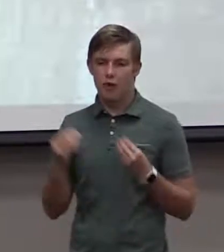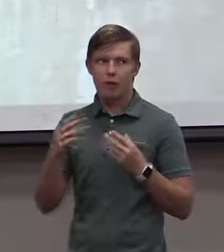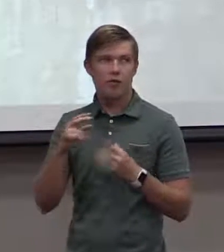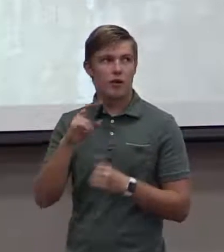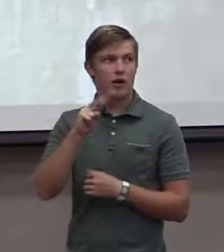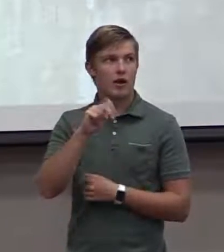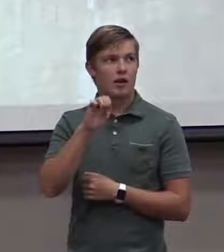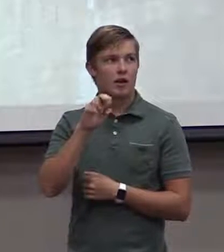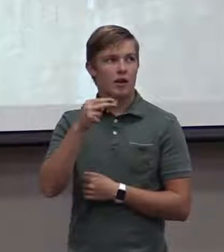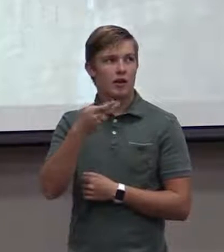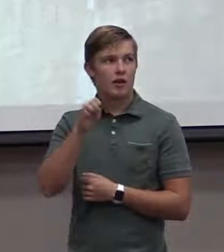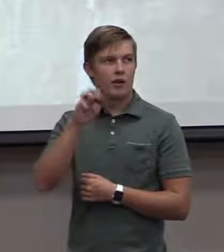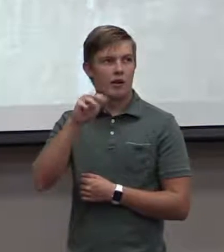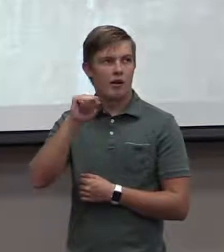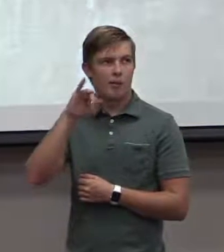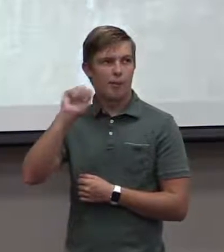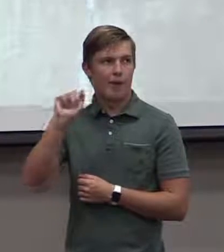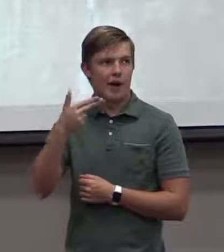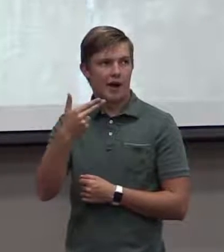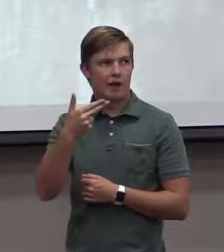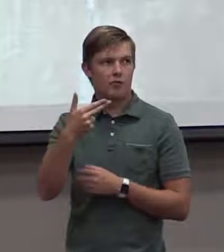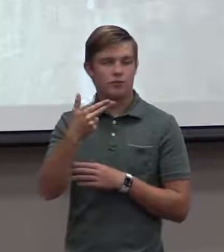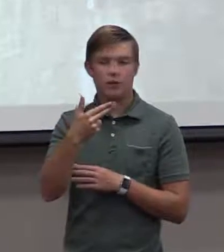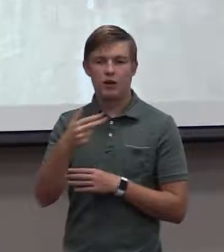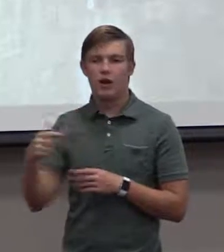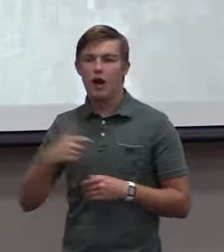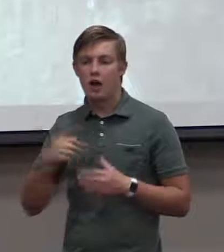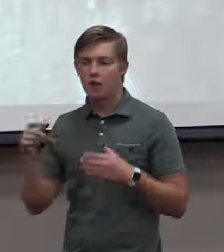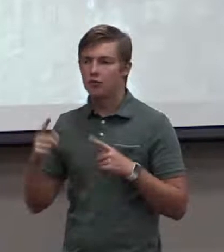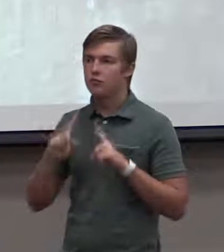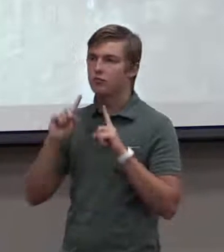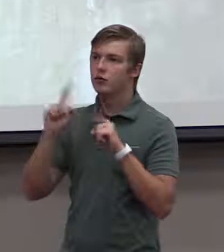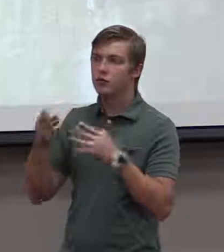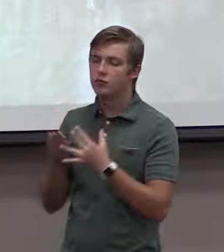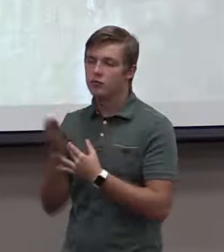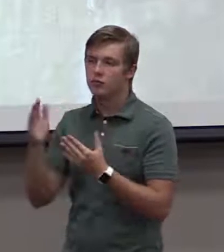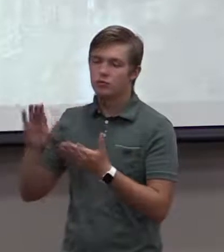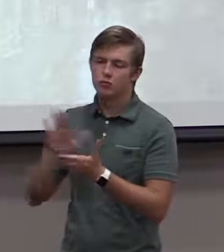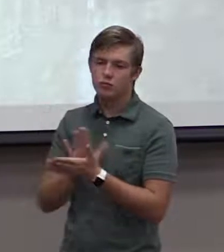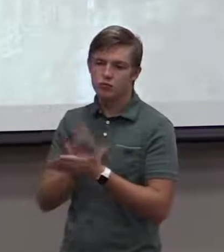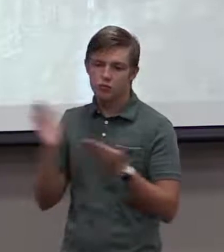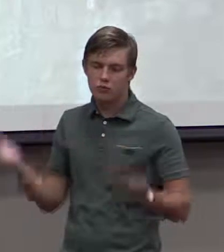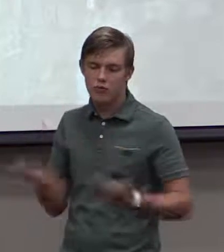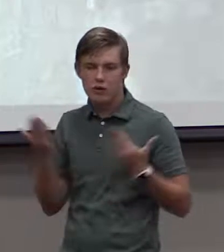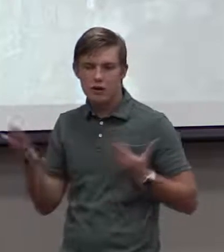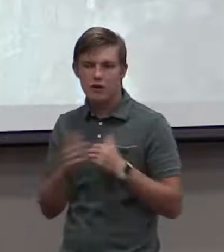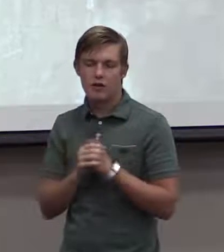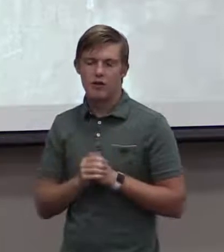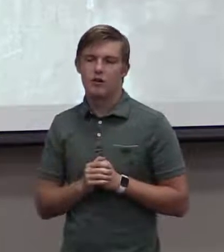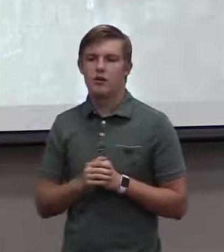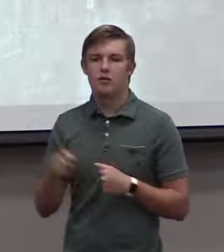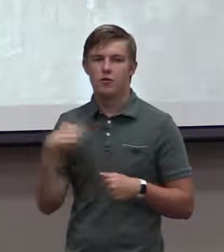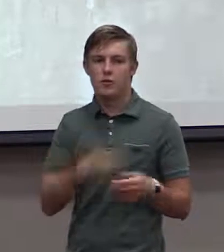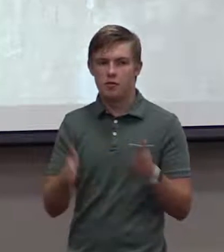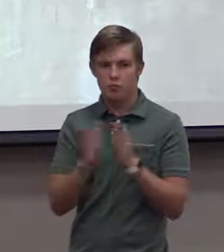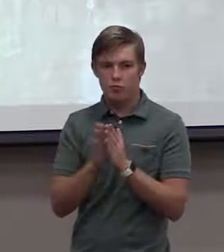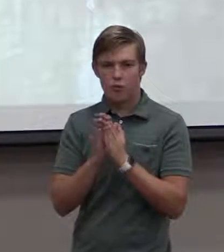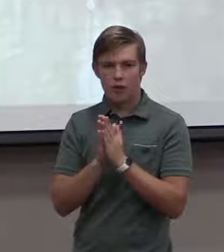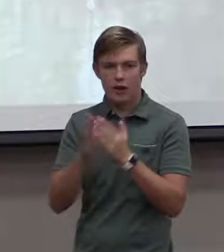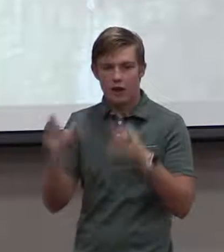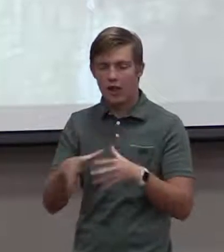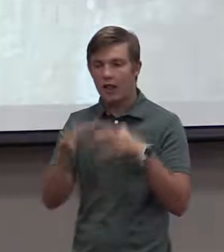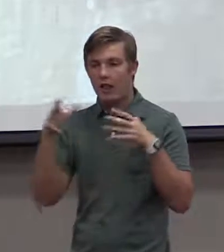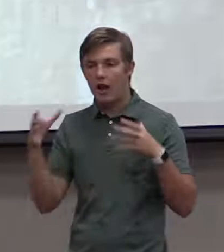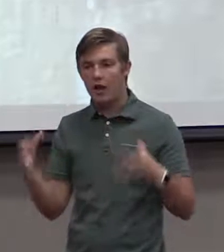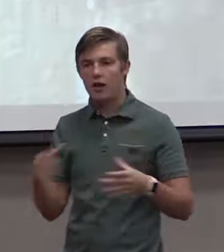When Annie and I were here and I was going through school here and going through the advanced mission school, we were praying a lot about